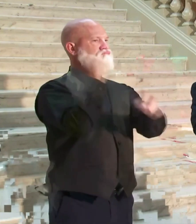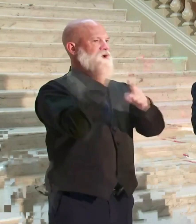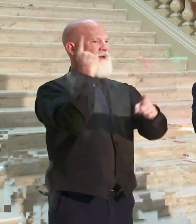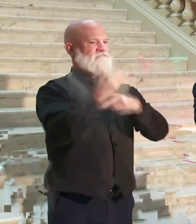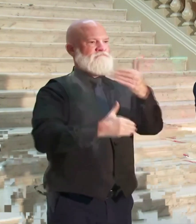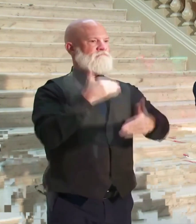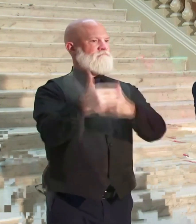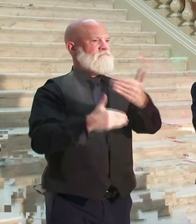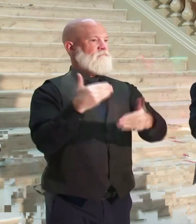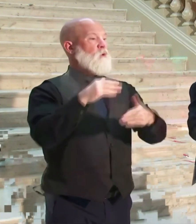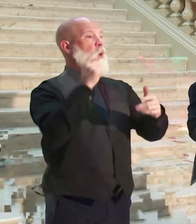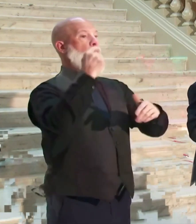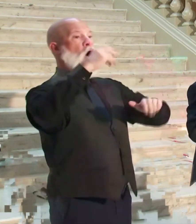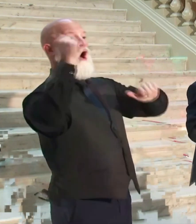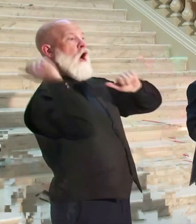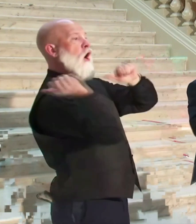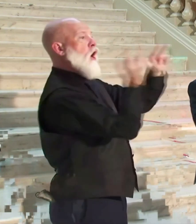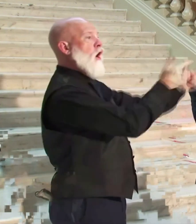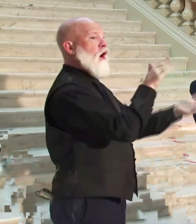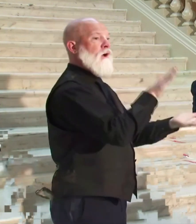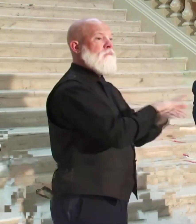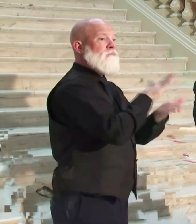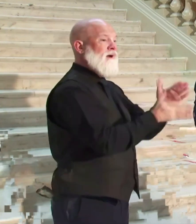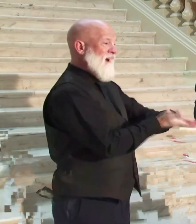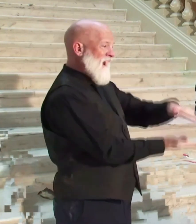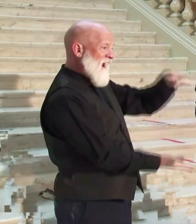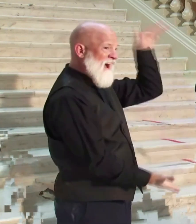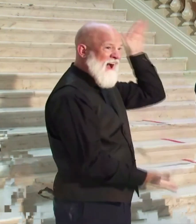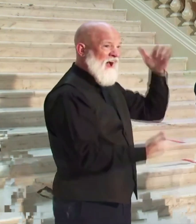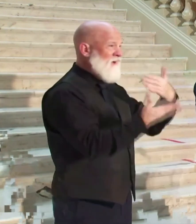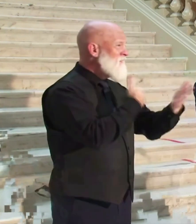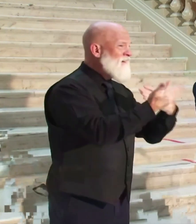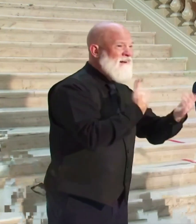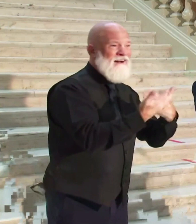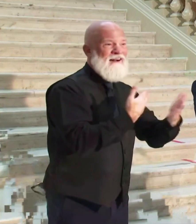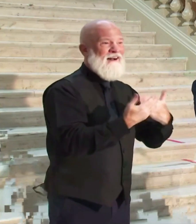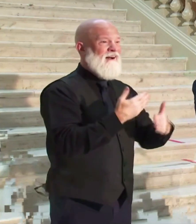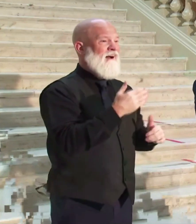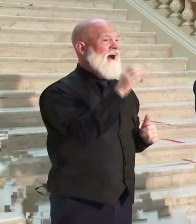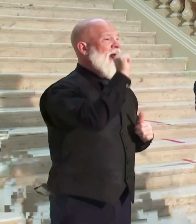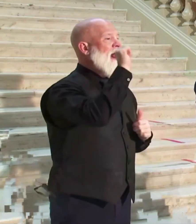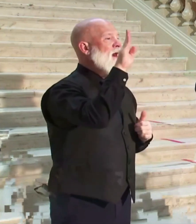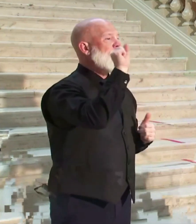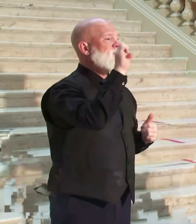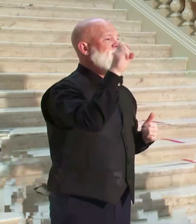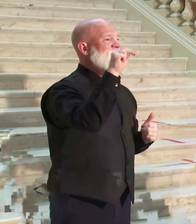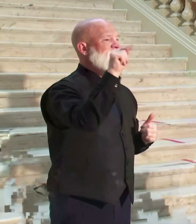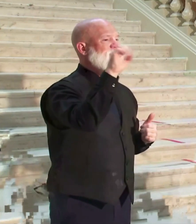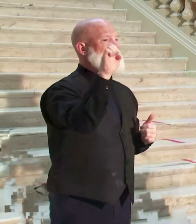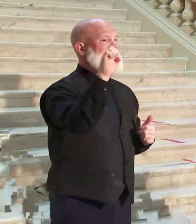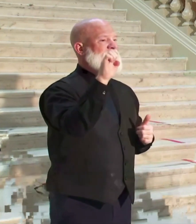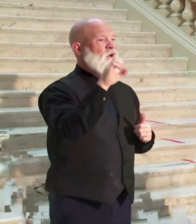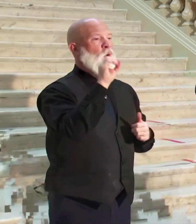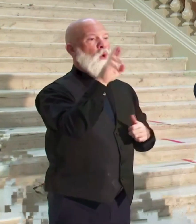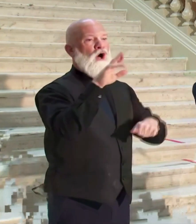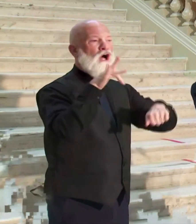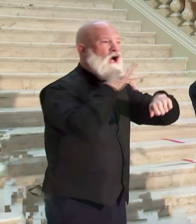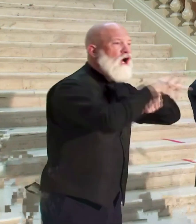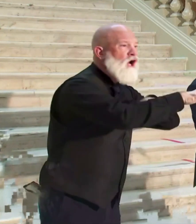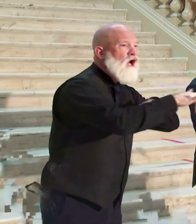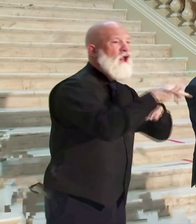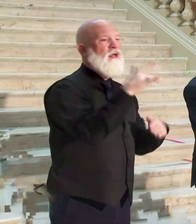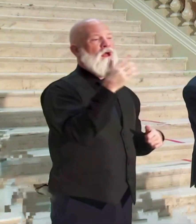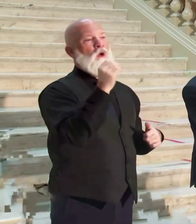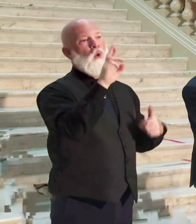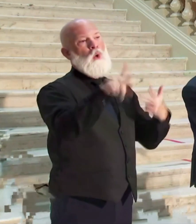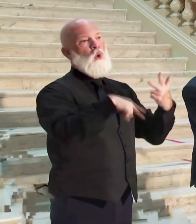the ballots, regardless of where they came from, be they the absentee in person, which is the early vote, the absentee, which is the hand marked, or the BMD on election